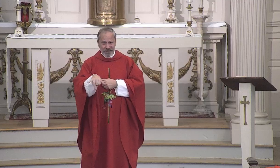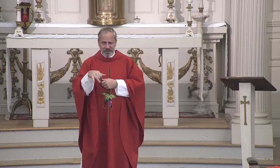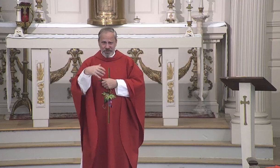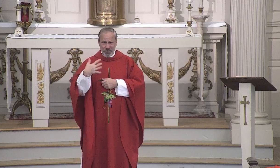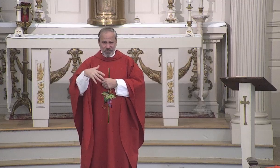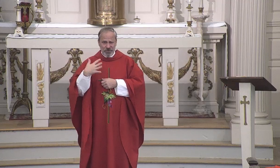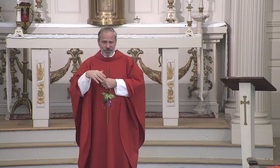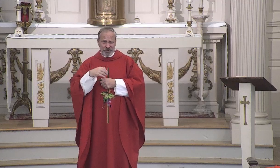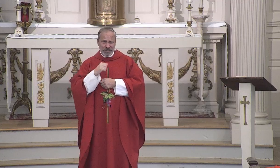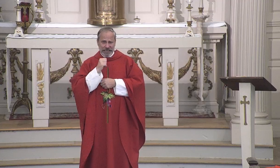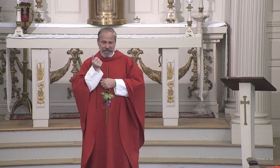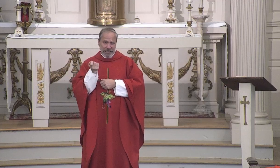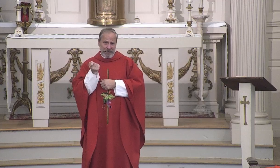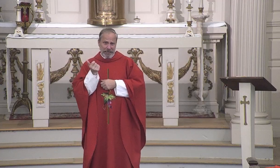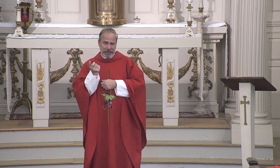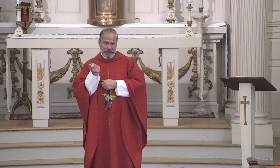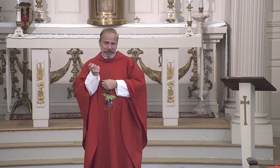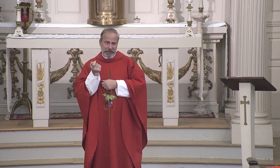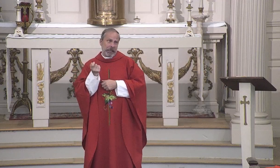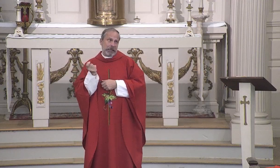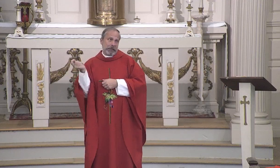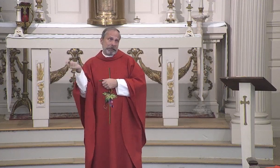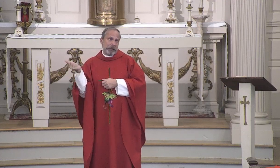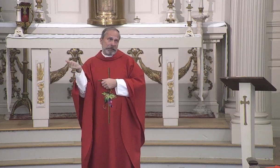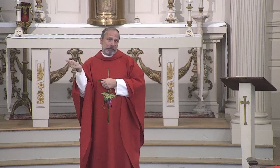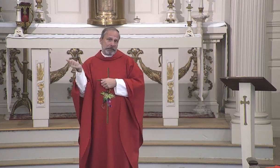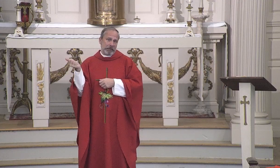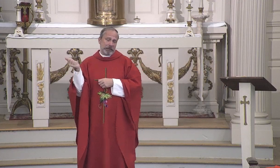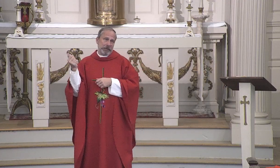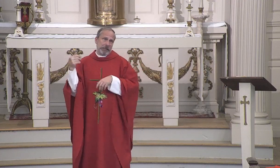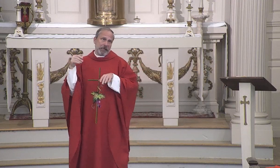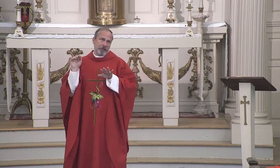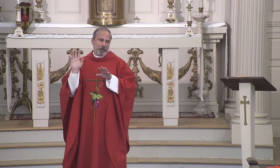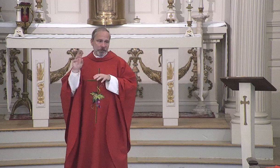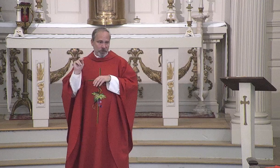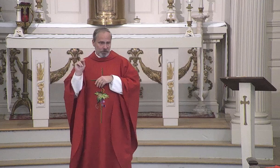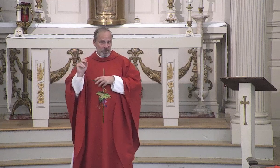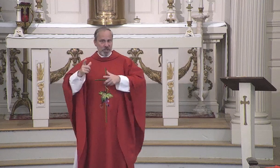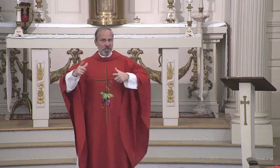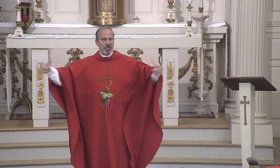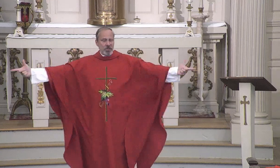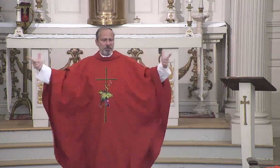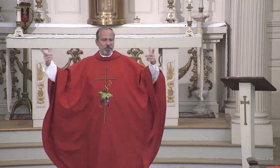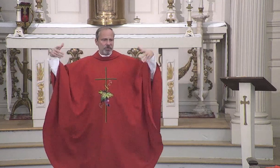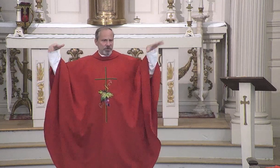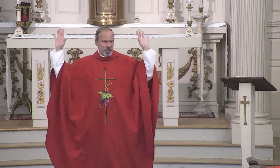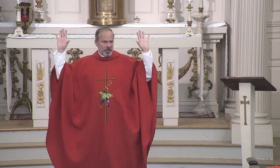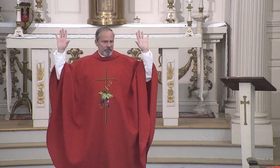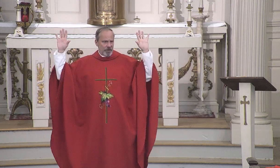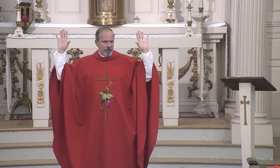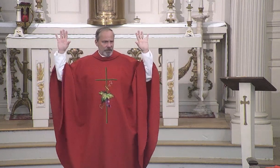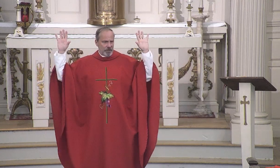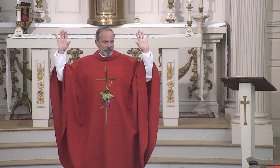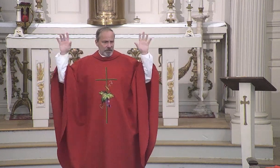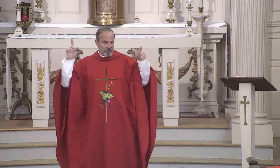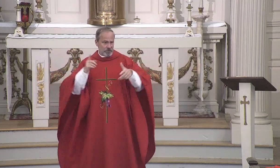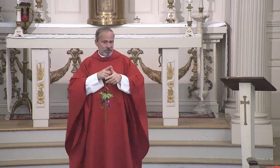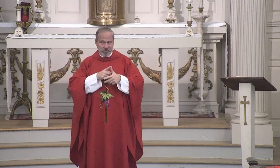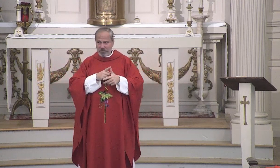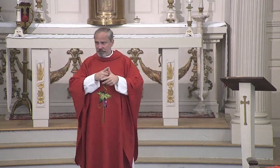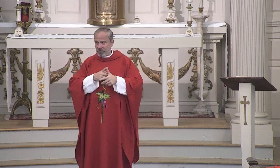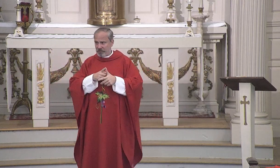his crucifixion was terrible, but it's a